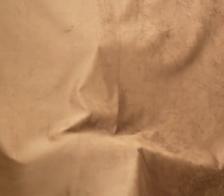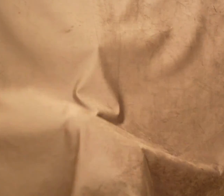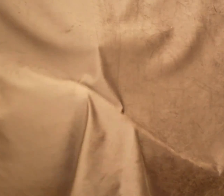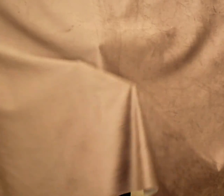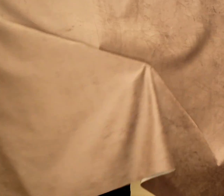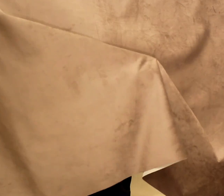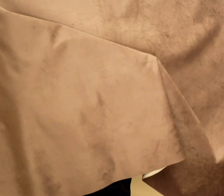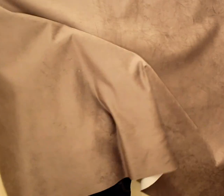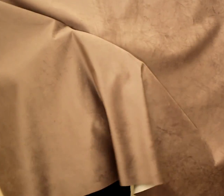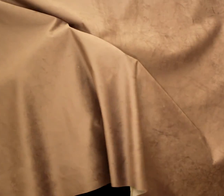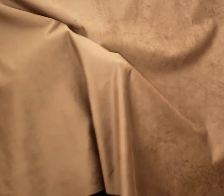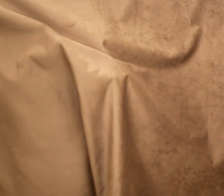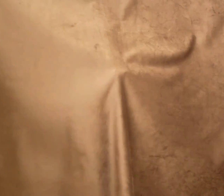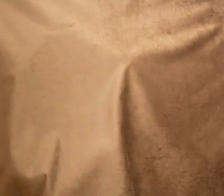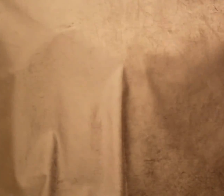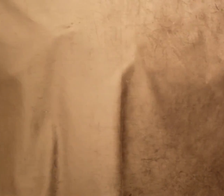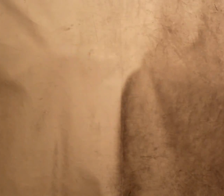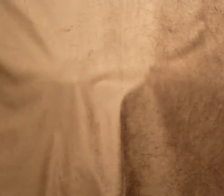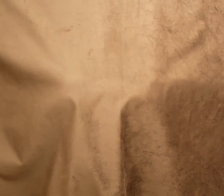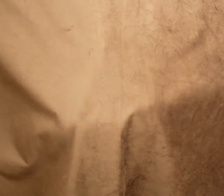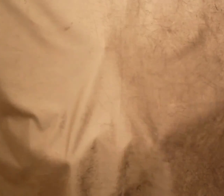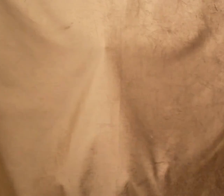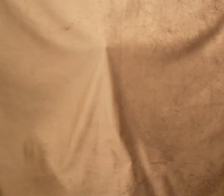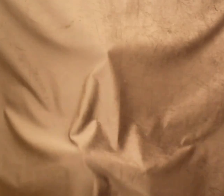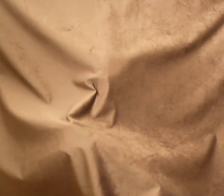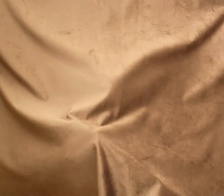got lost in my room. Bye.